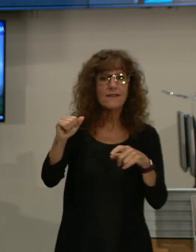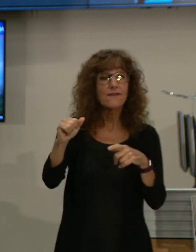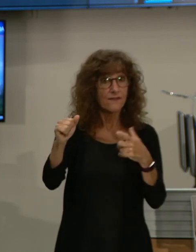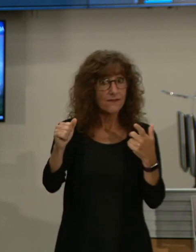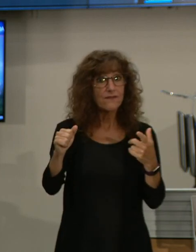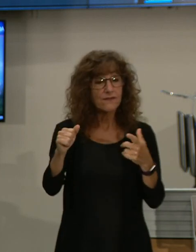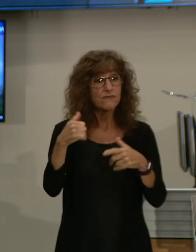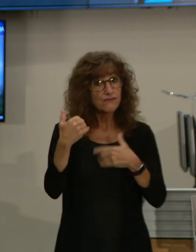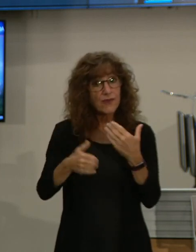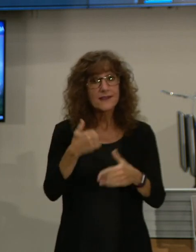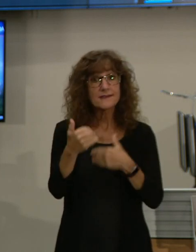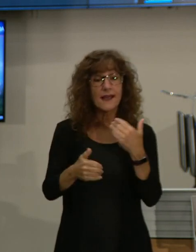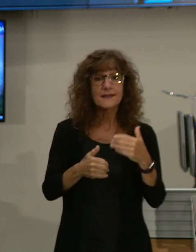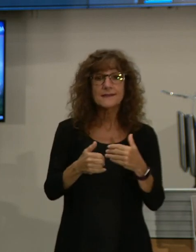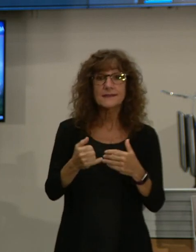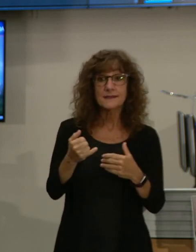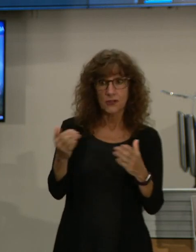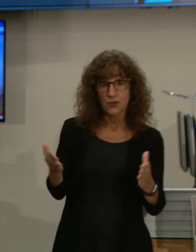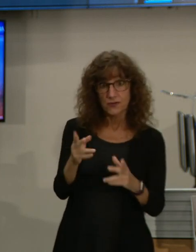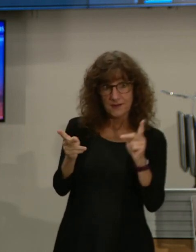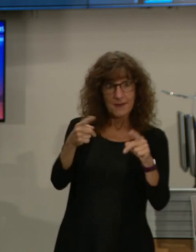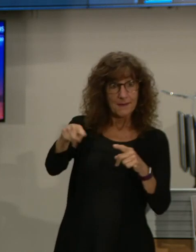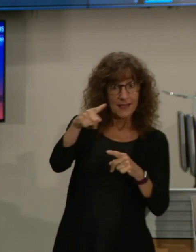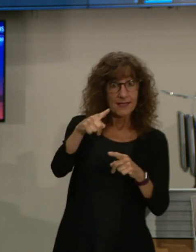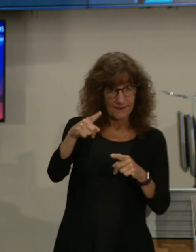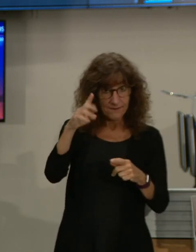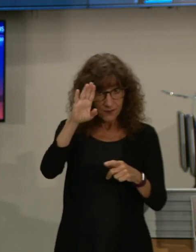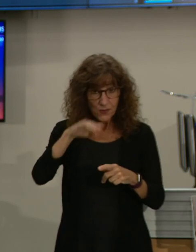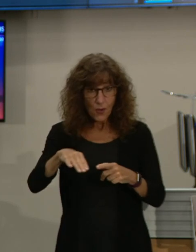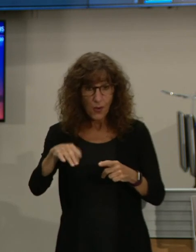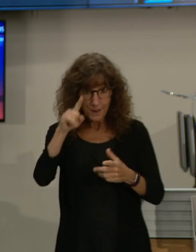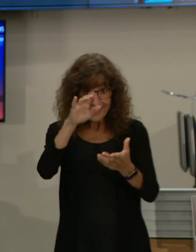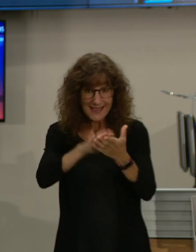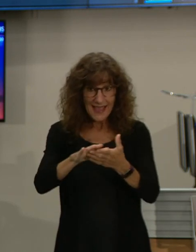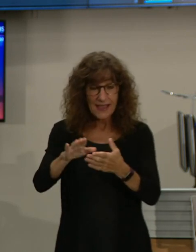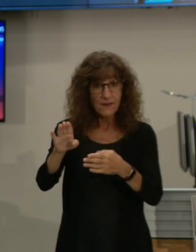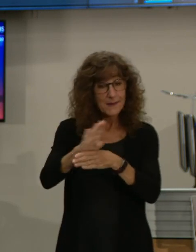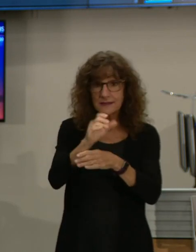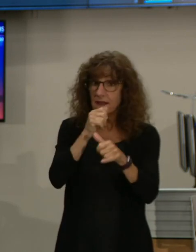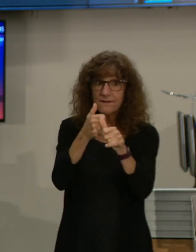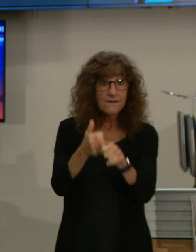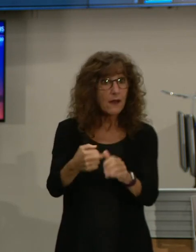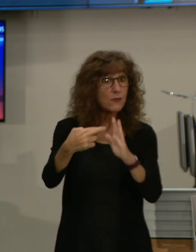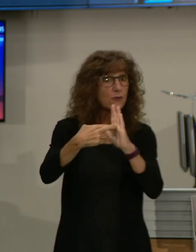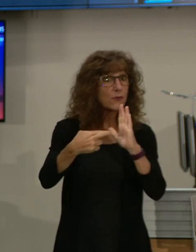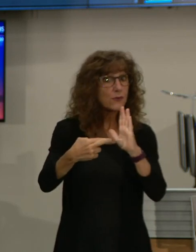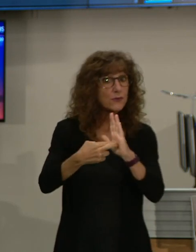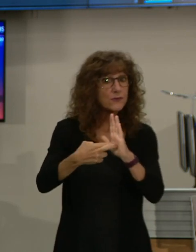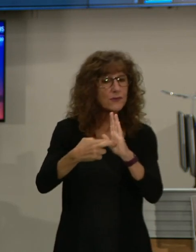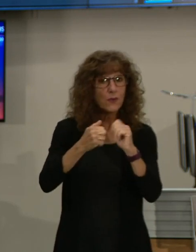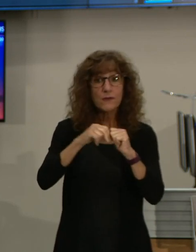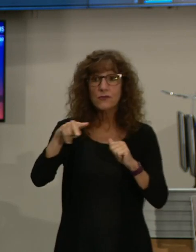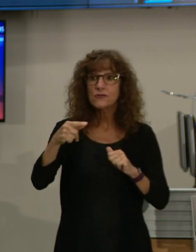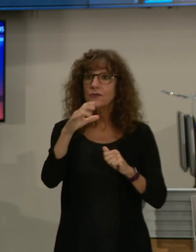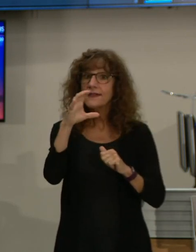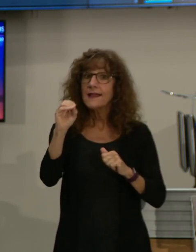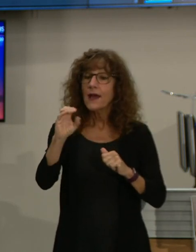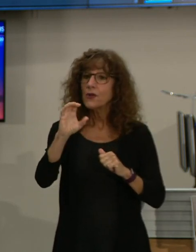We encourage our residents, if they know or believe that a business is failing to comply with the Prince George's